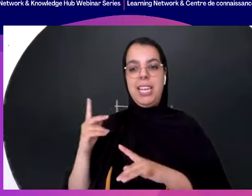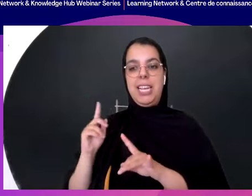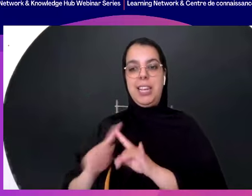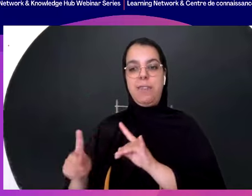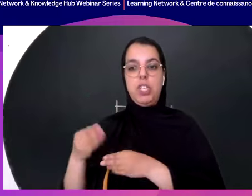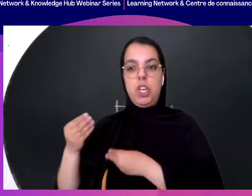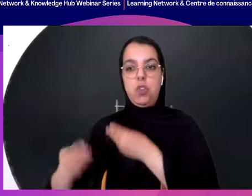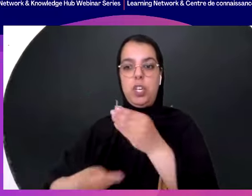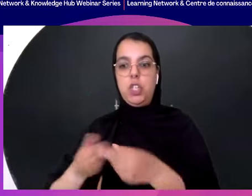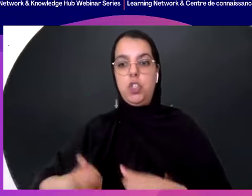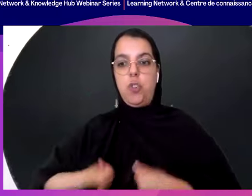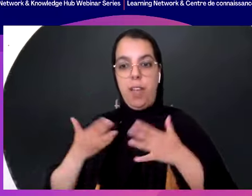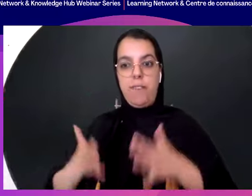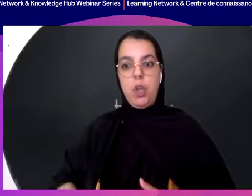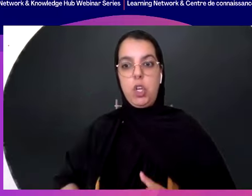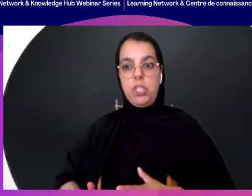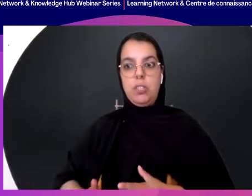schools?